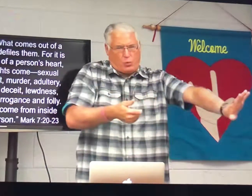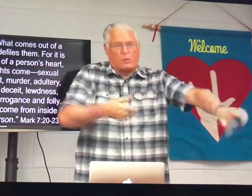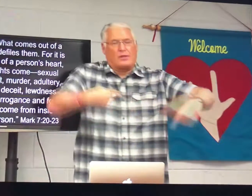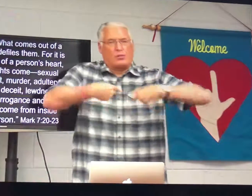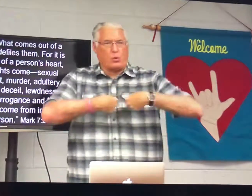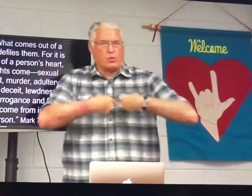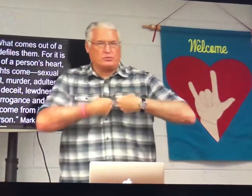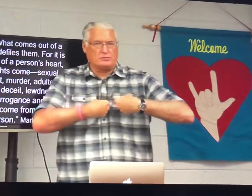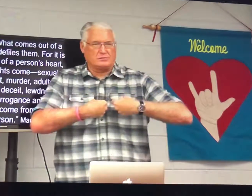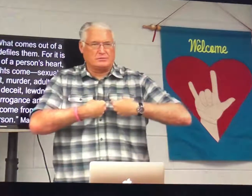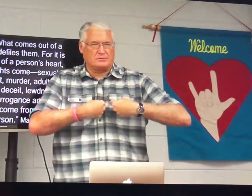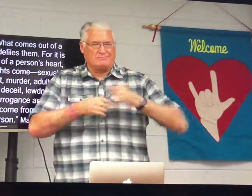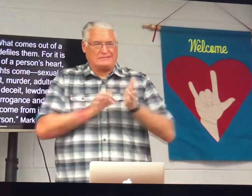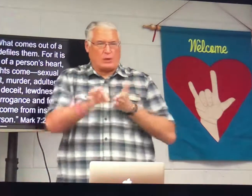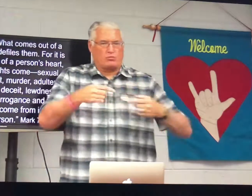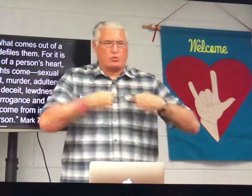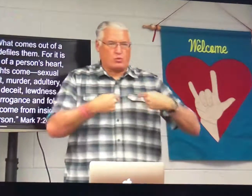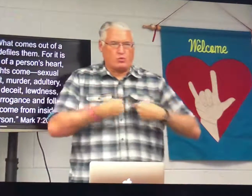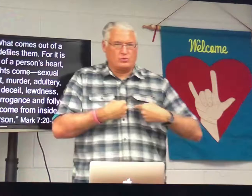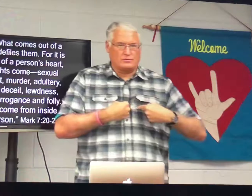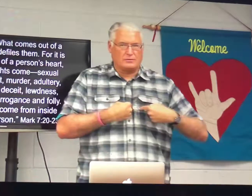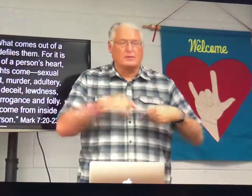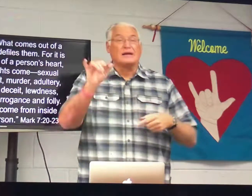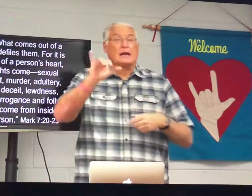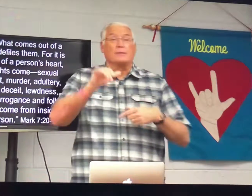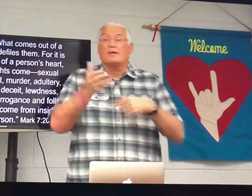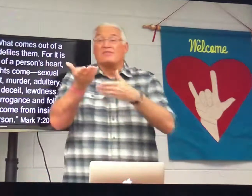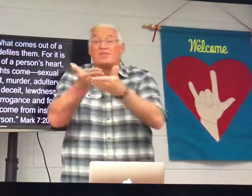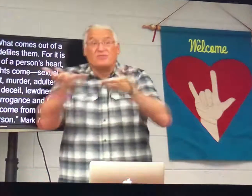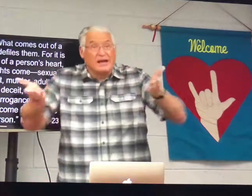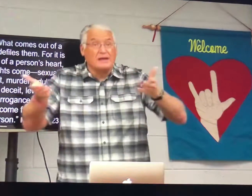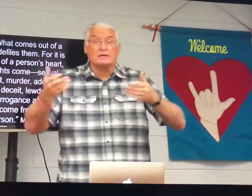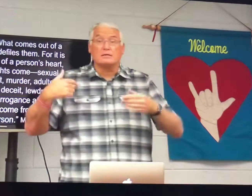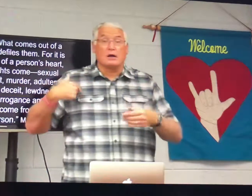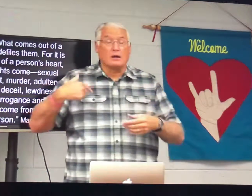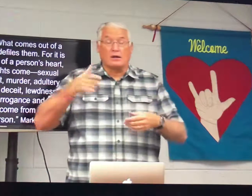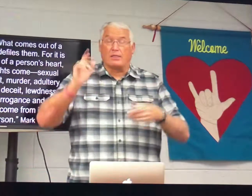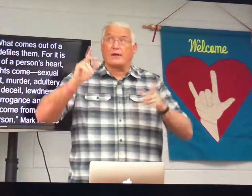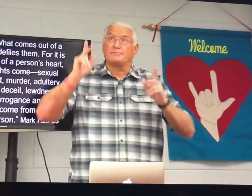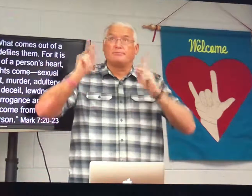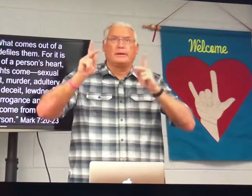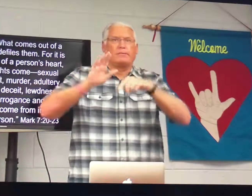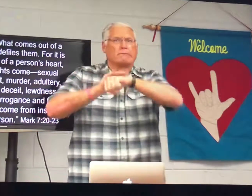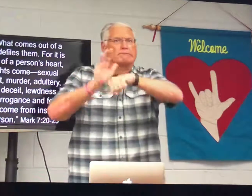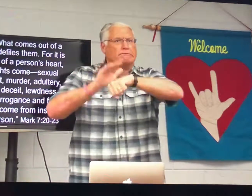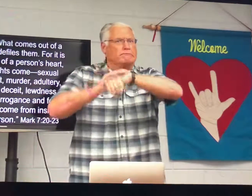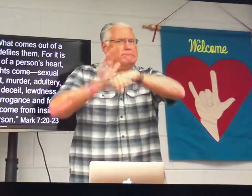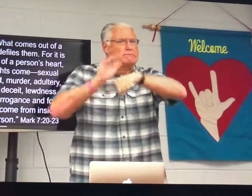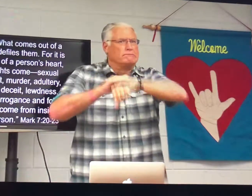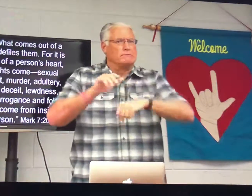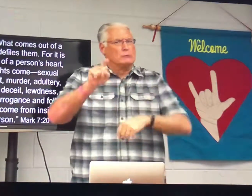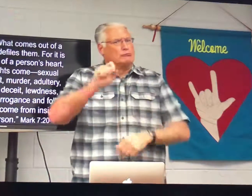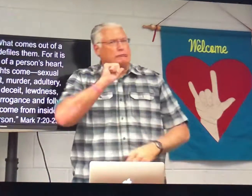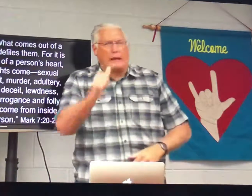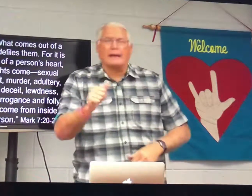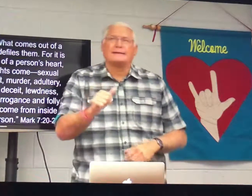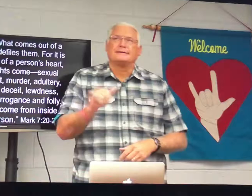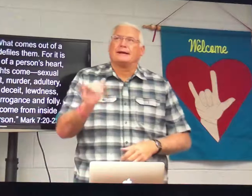254 with 9 home runs. Among a multitude of problems the Orioles have had, they've had a difficult time getting production out of the